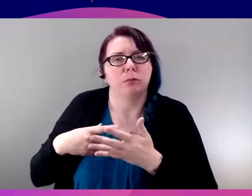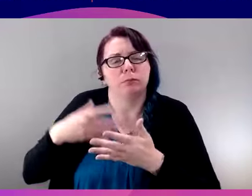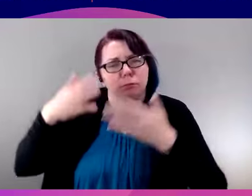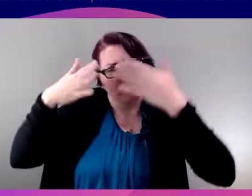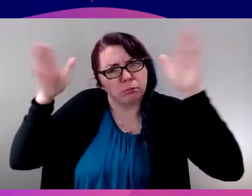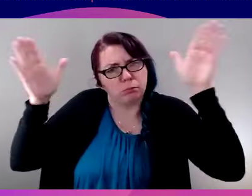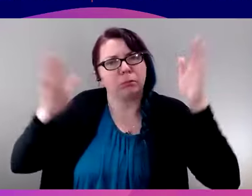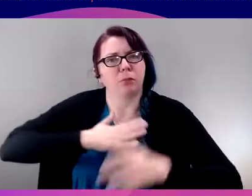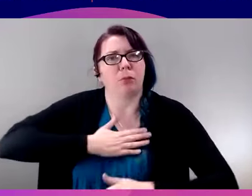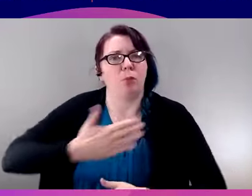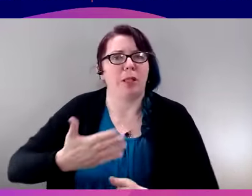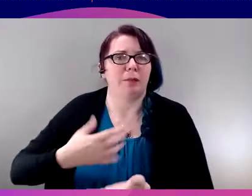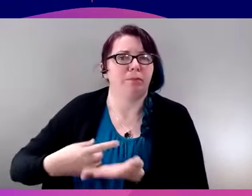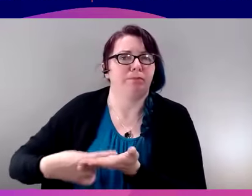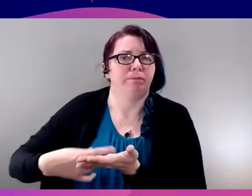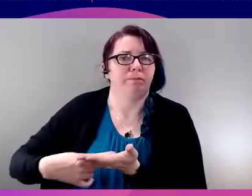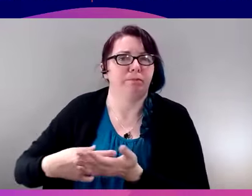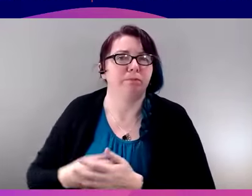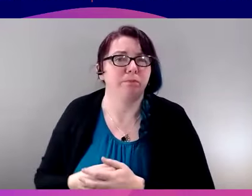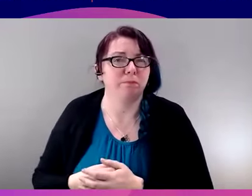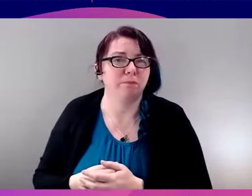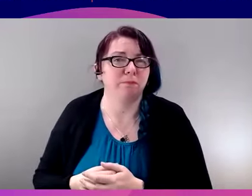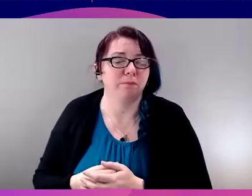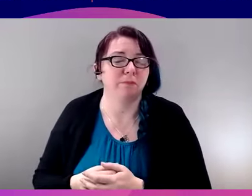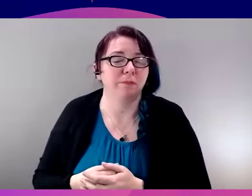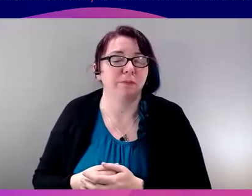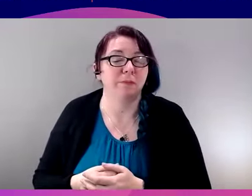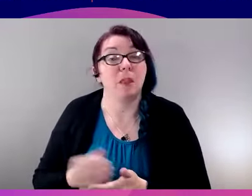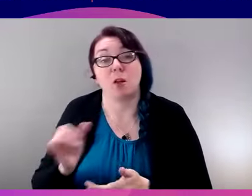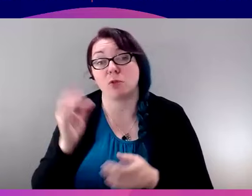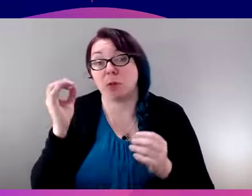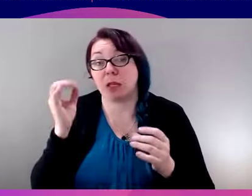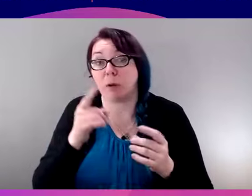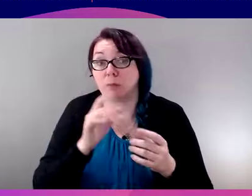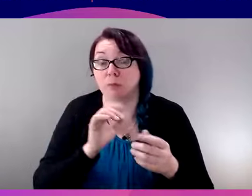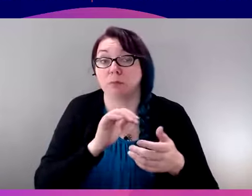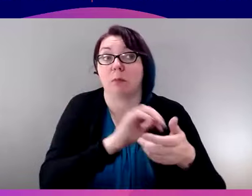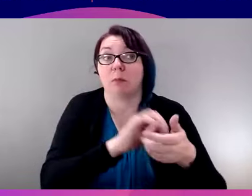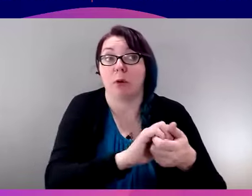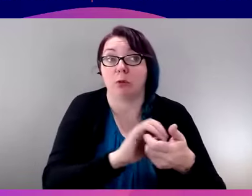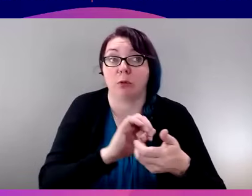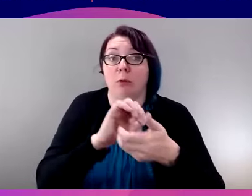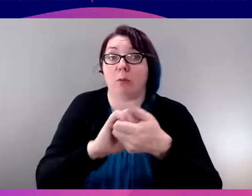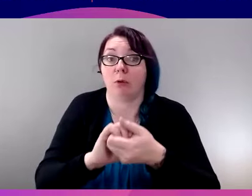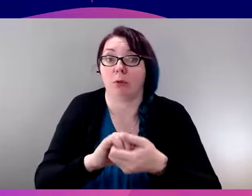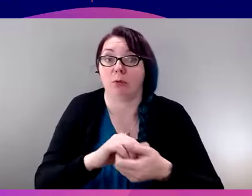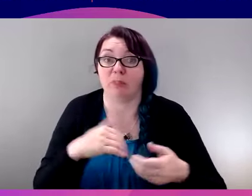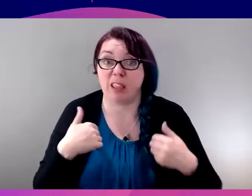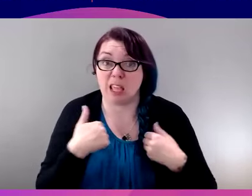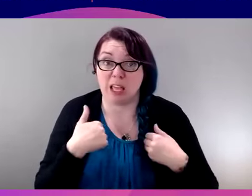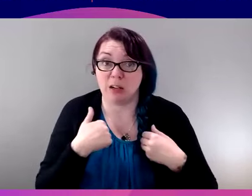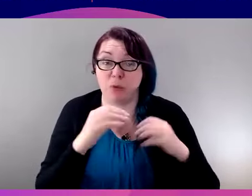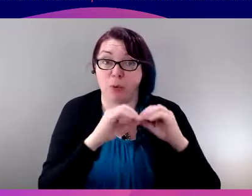shelter. Or thinking about different partnerships that you might want to create. And like Sue said,